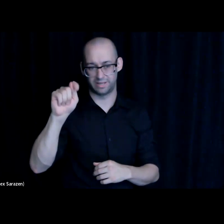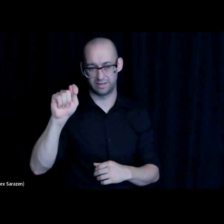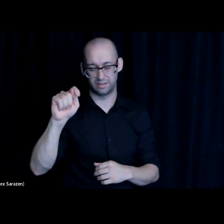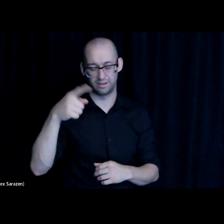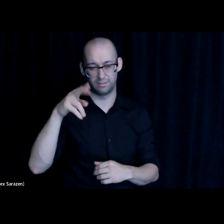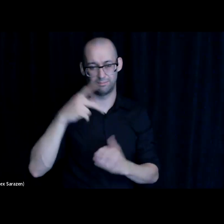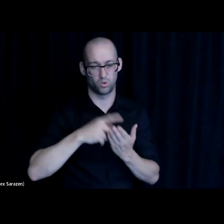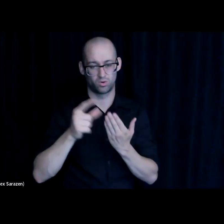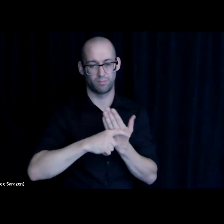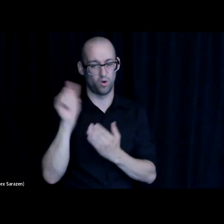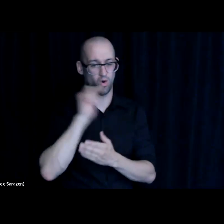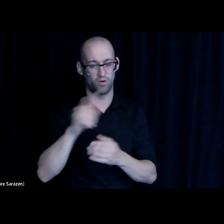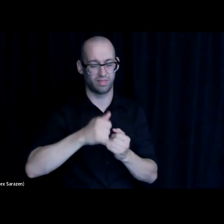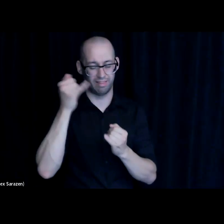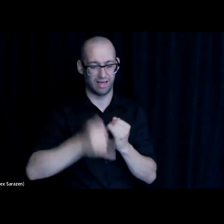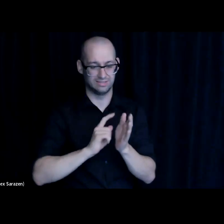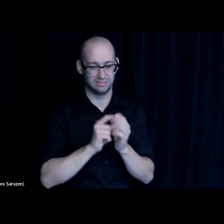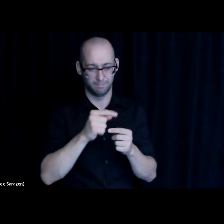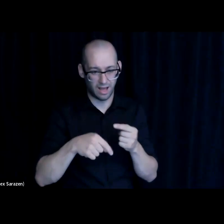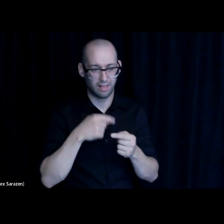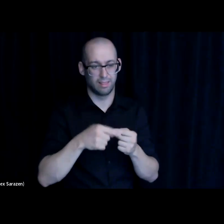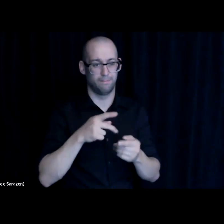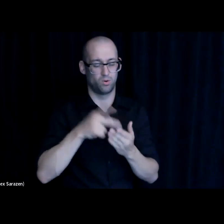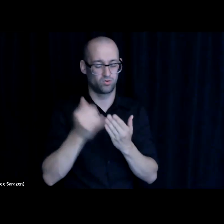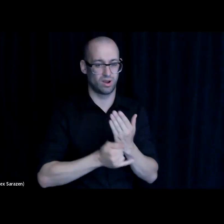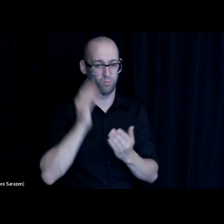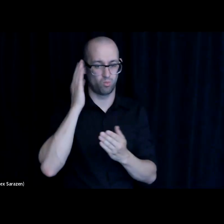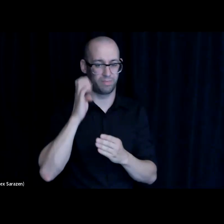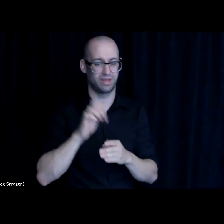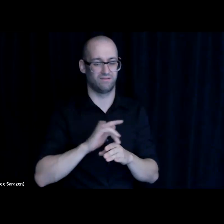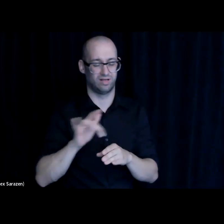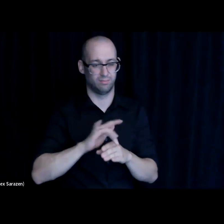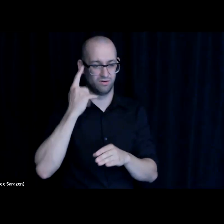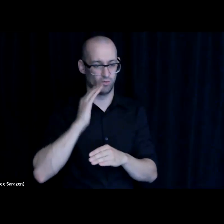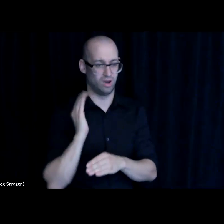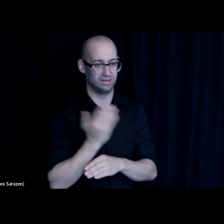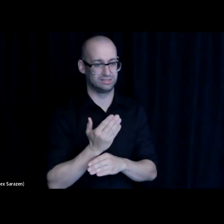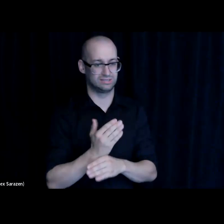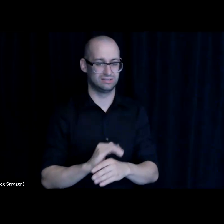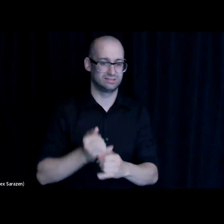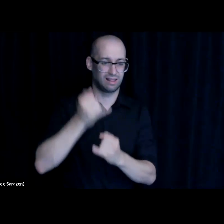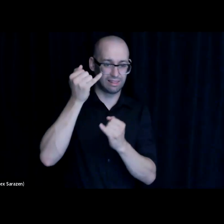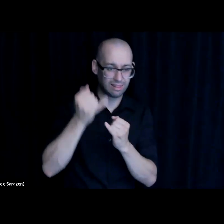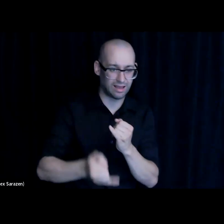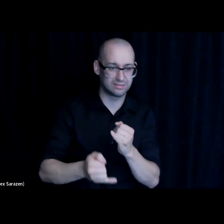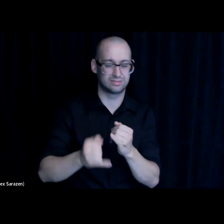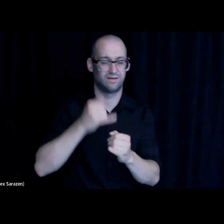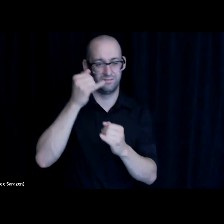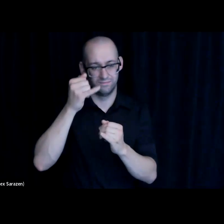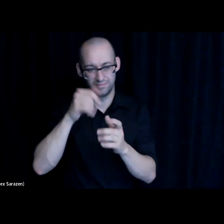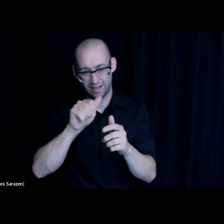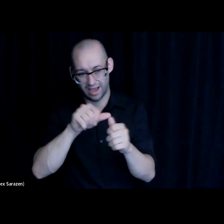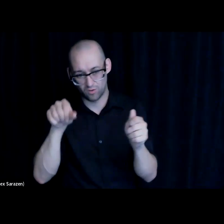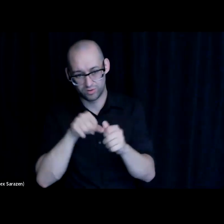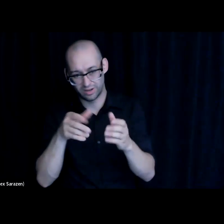last mile programs are going to be available for us to get out into those last final areas, or even final areas that are right across